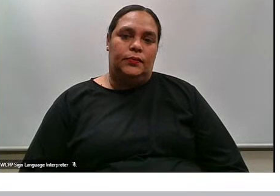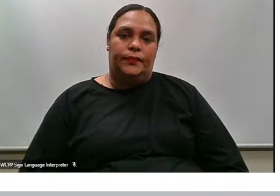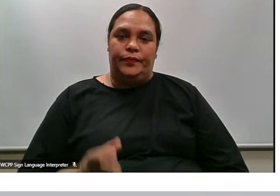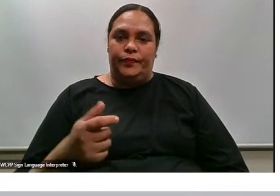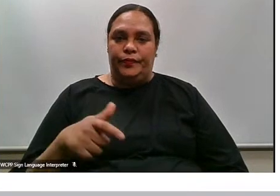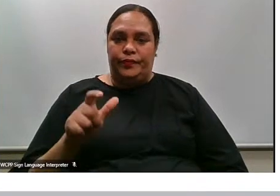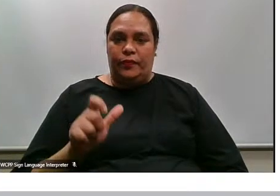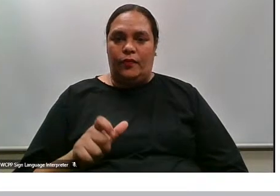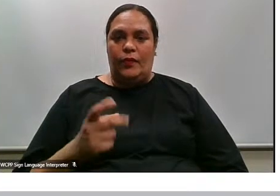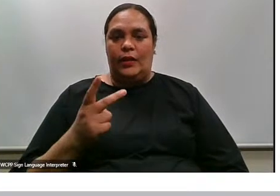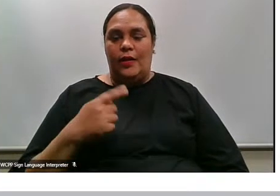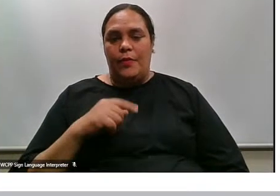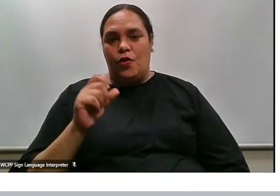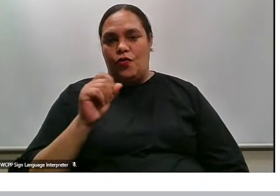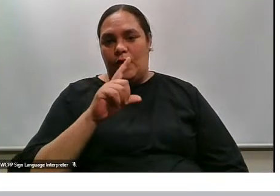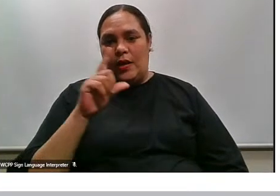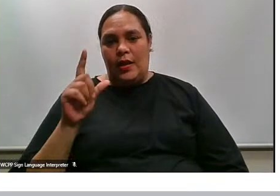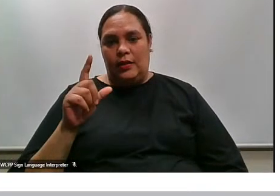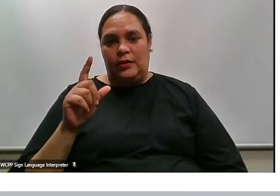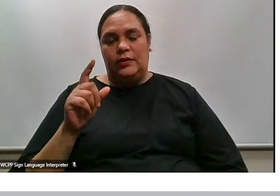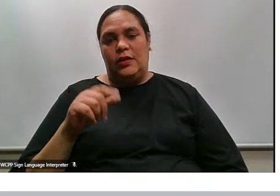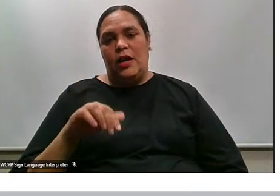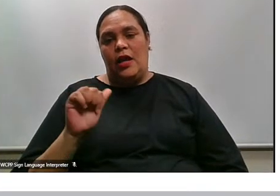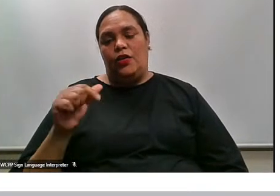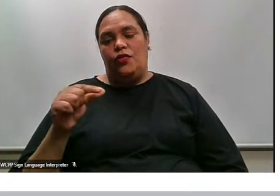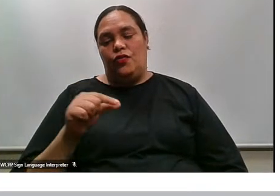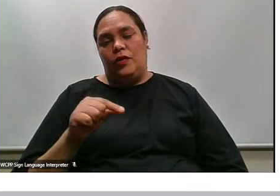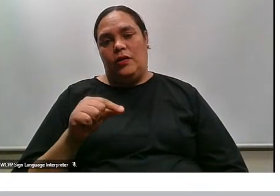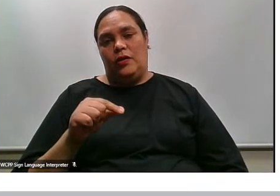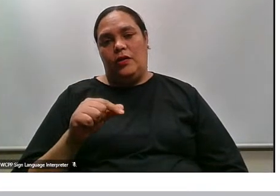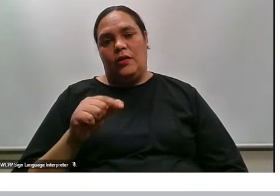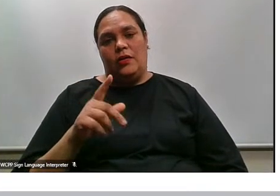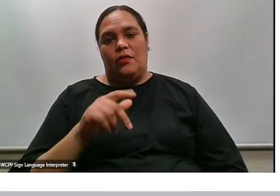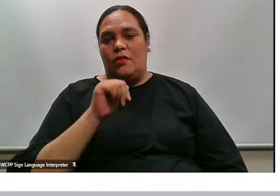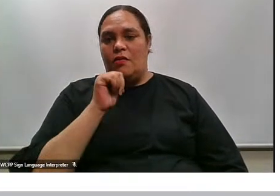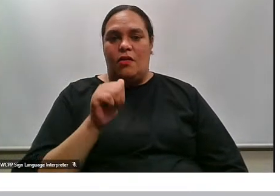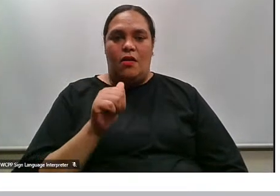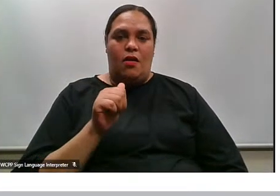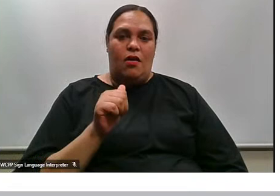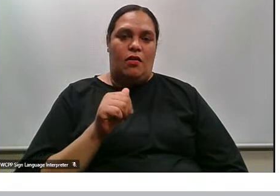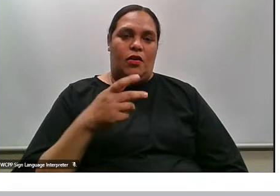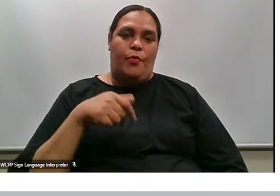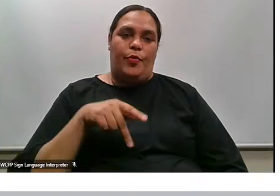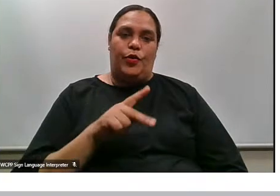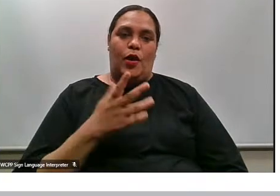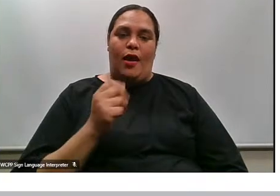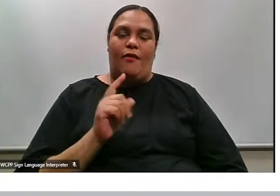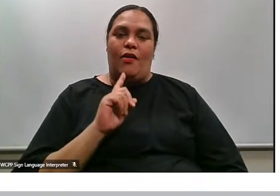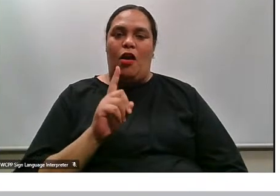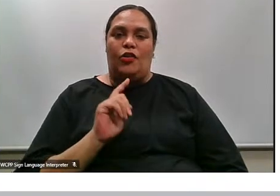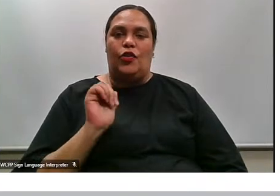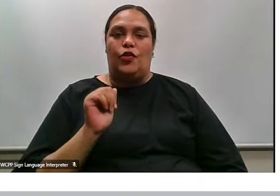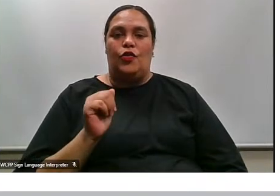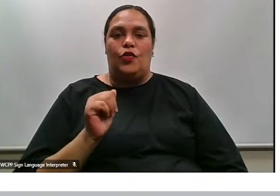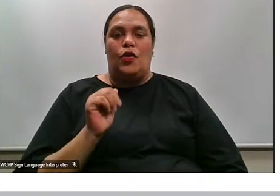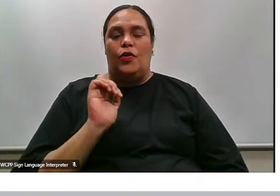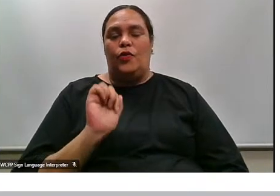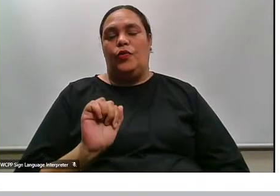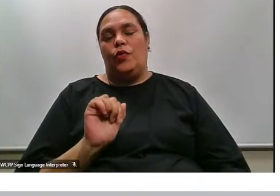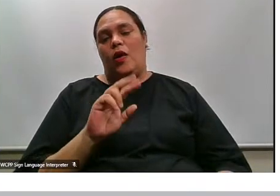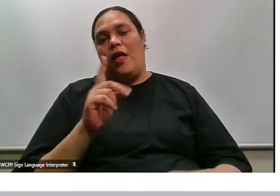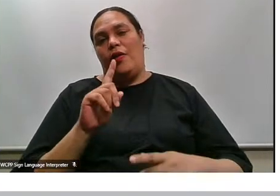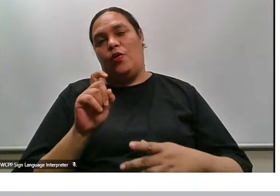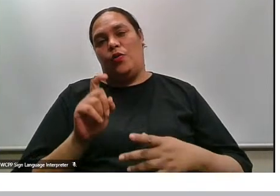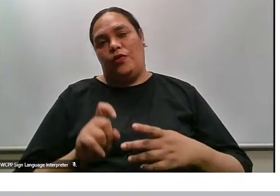Chairperson, I also realize that the AG did not have the opportunity to answer the previous